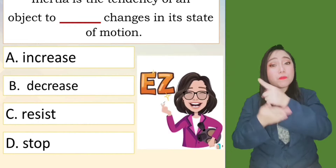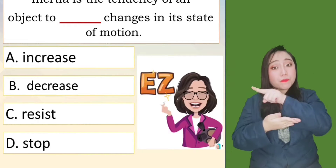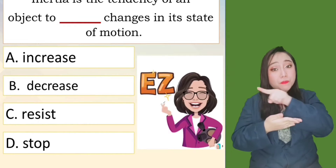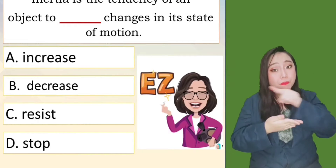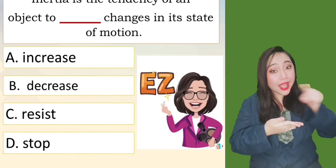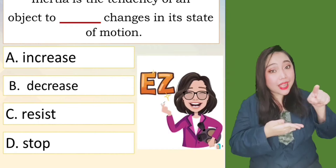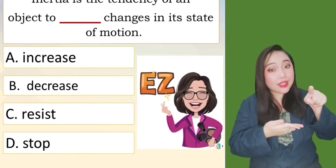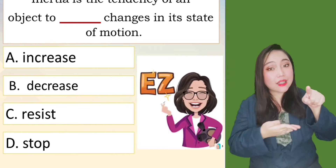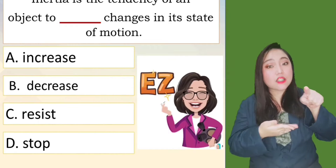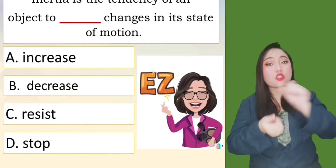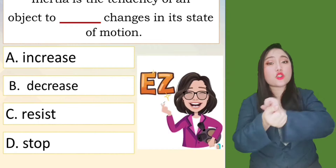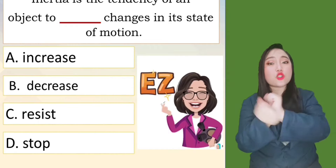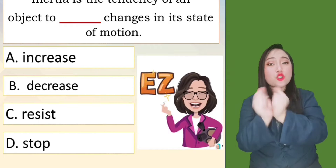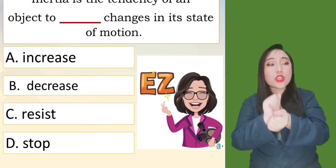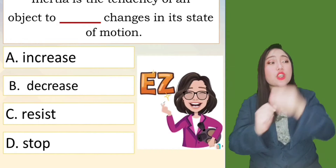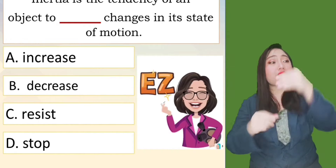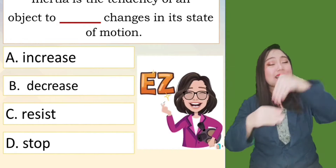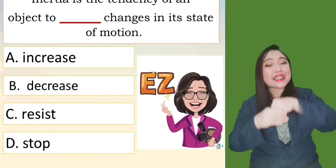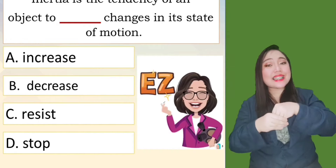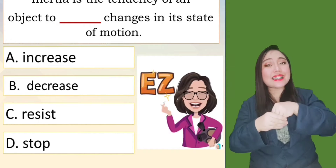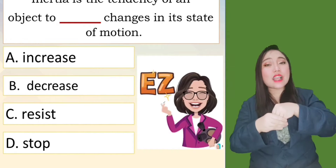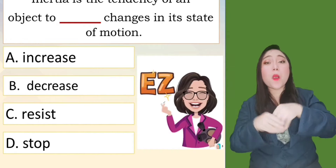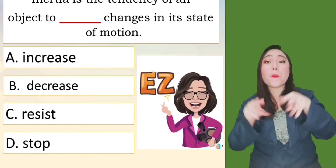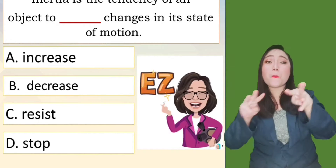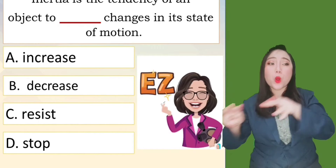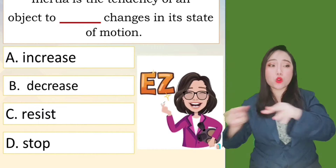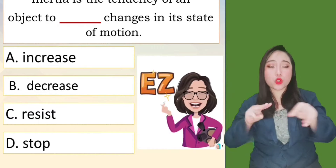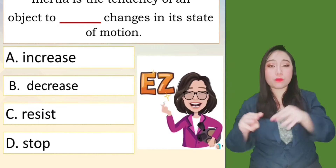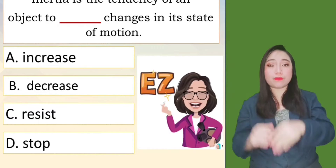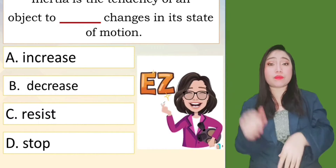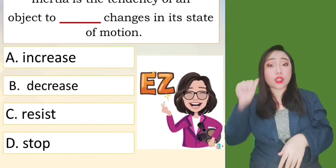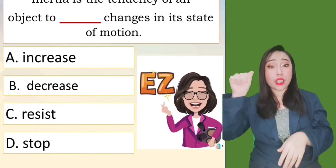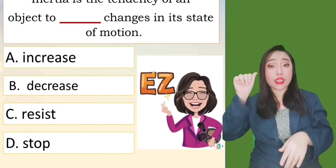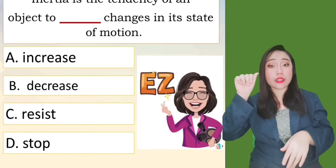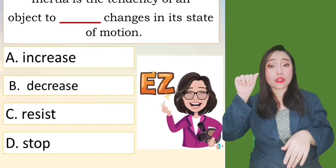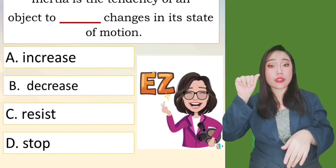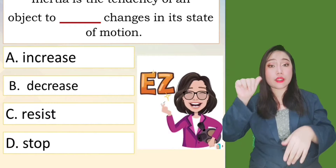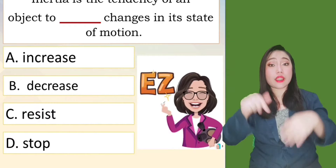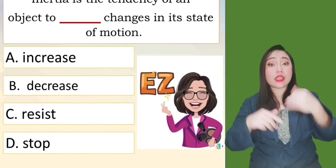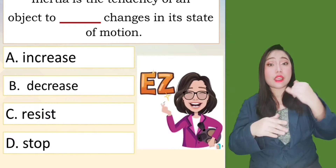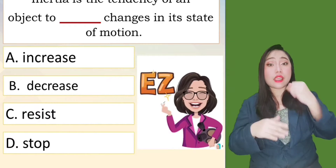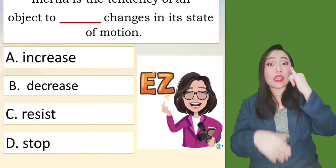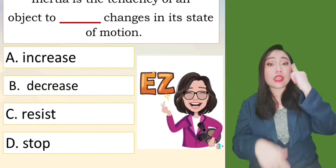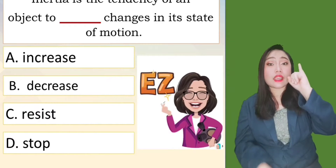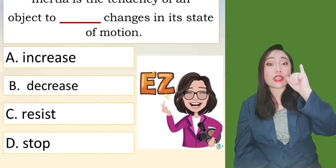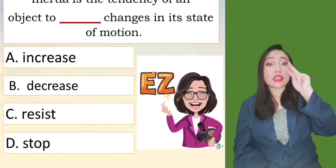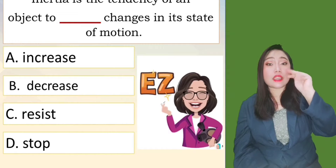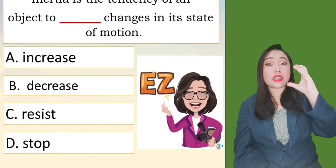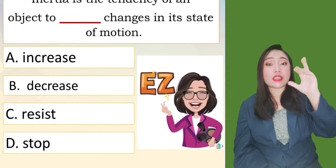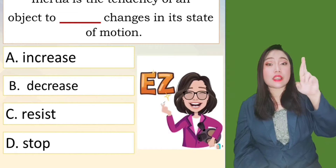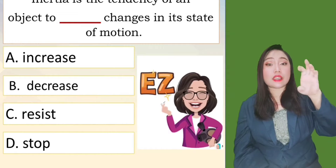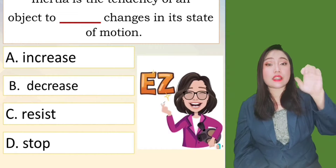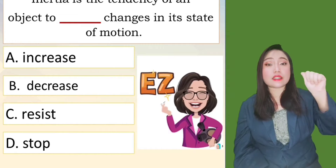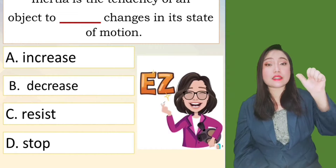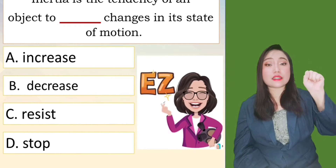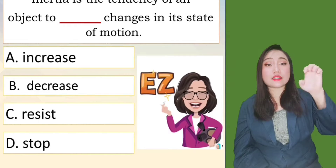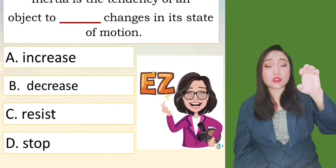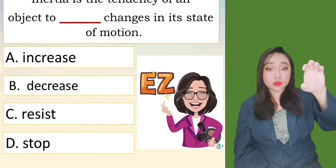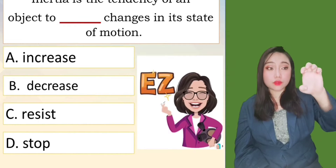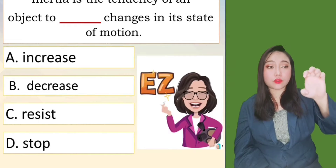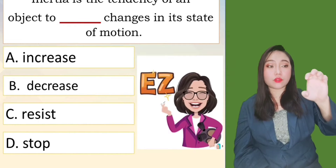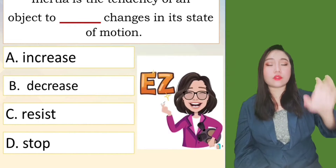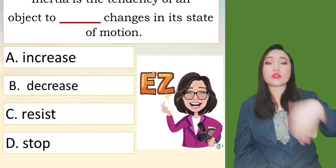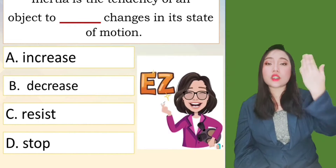to blank changes in its state of motion. A. Increase.